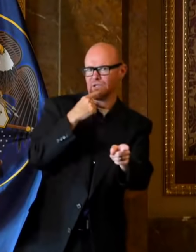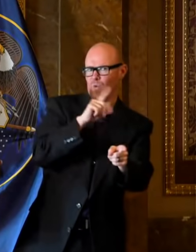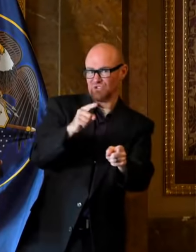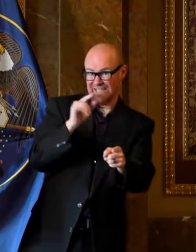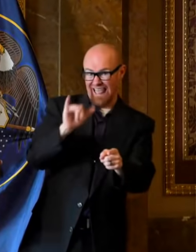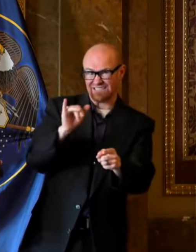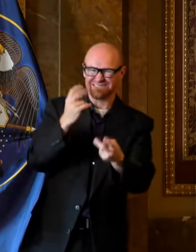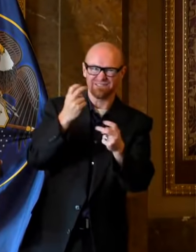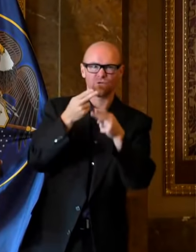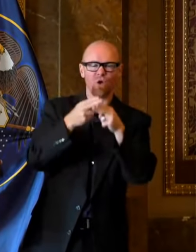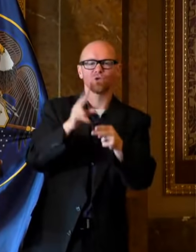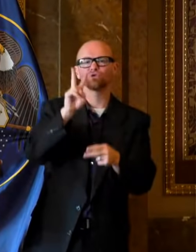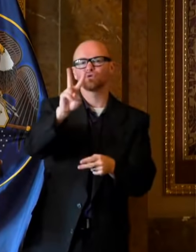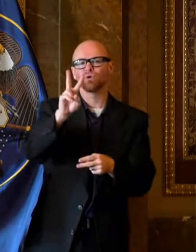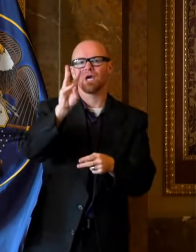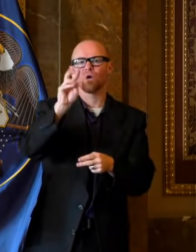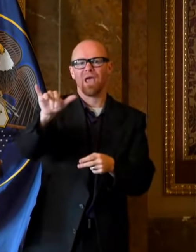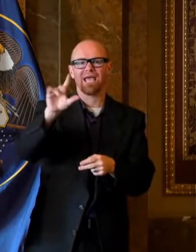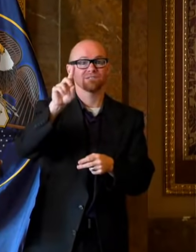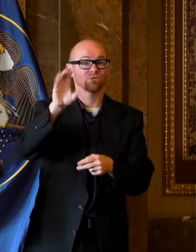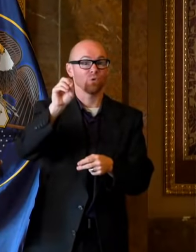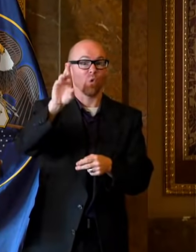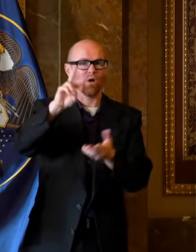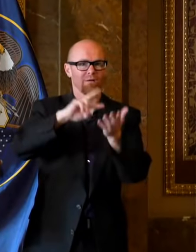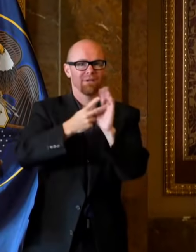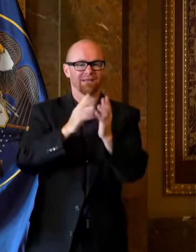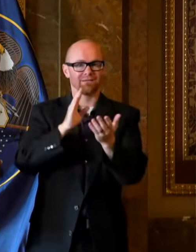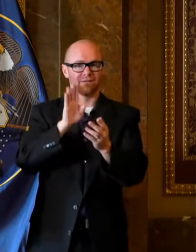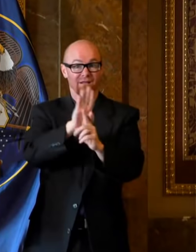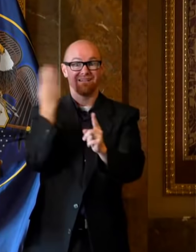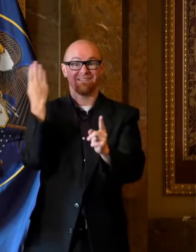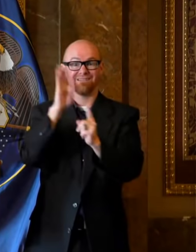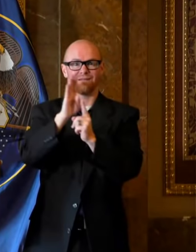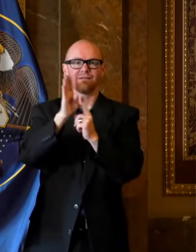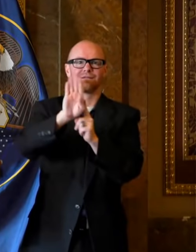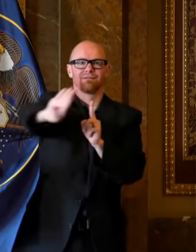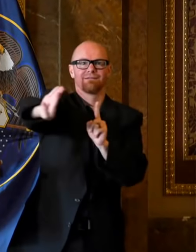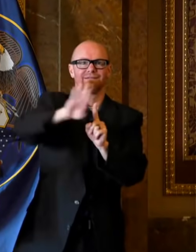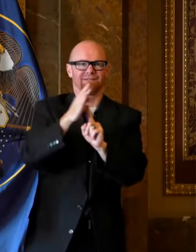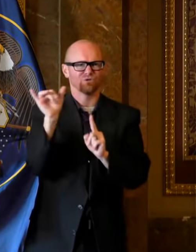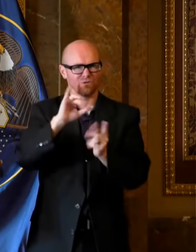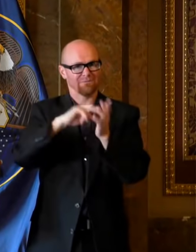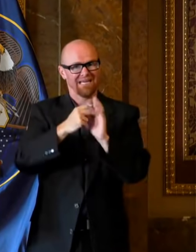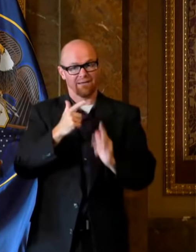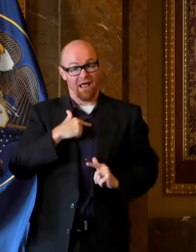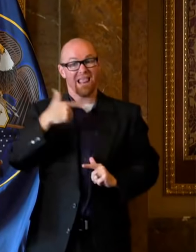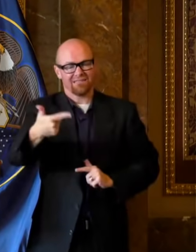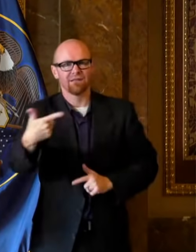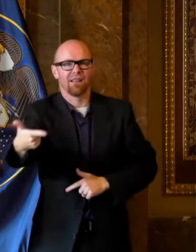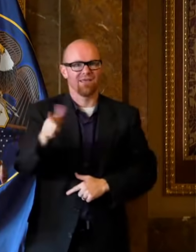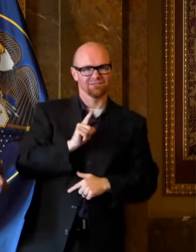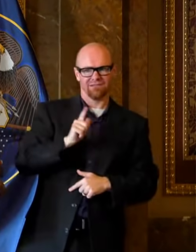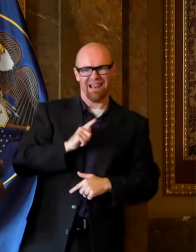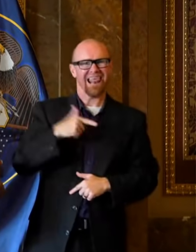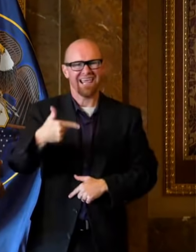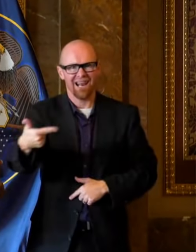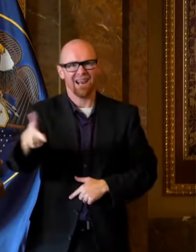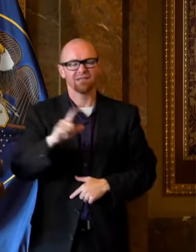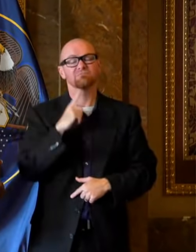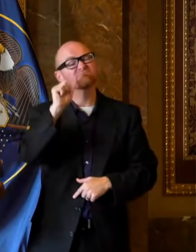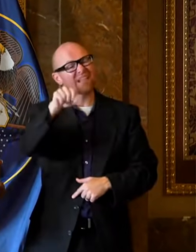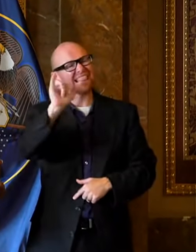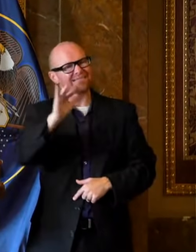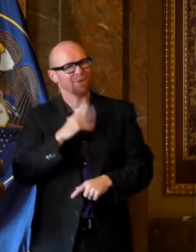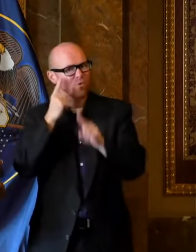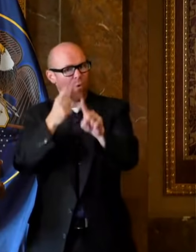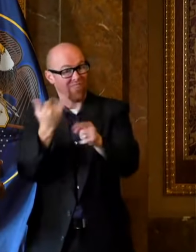no, but it certainly opens the door for a new discussion and a new consideration, and that's why we're engaging with